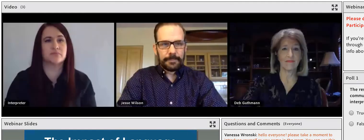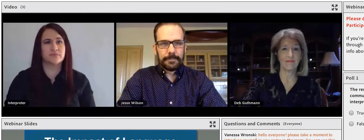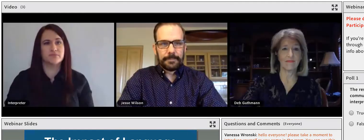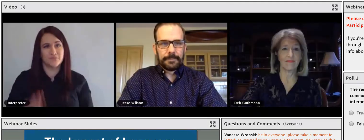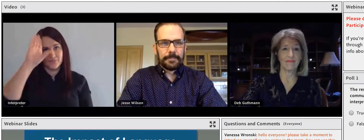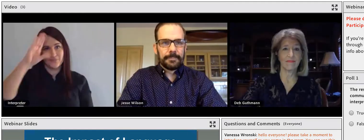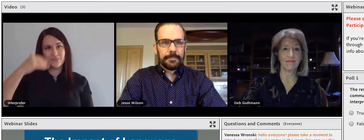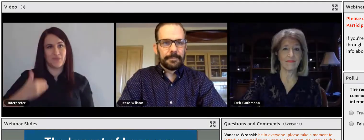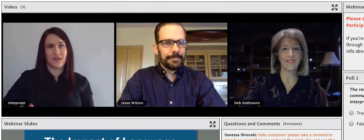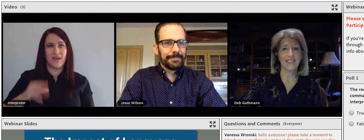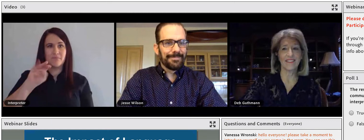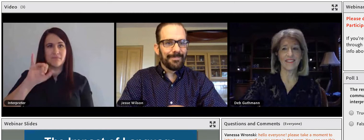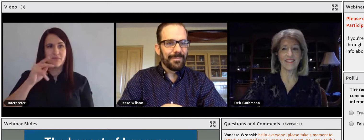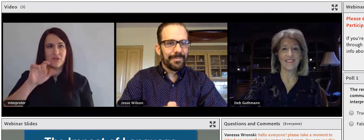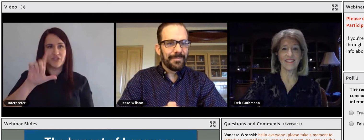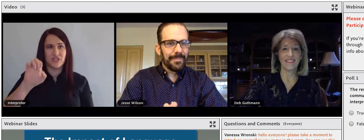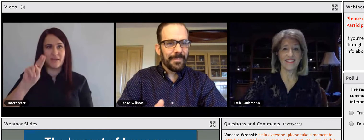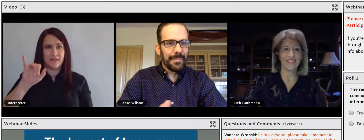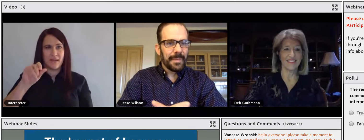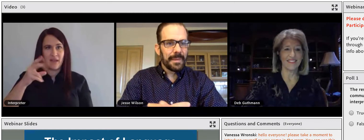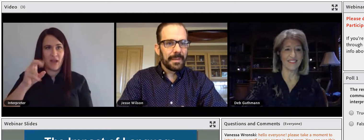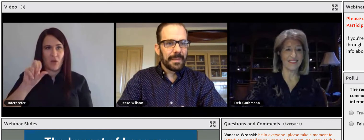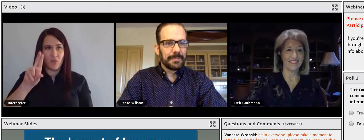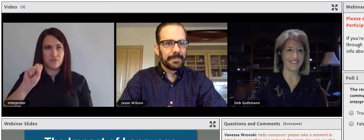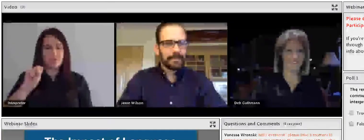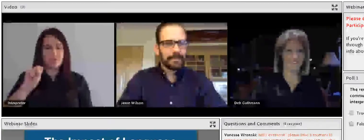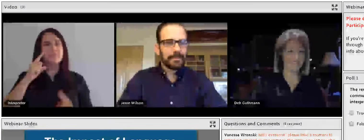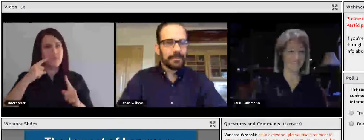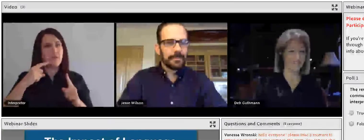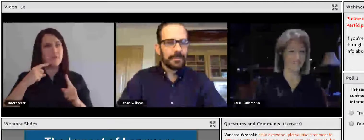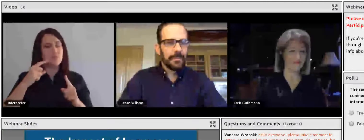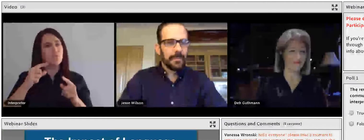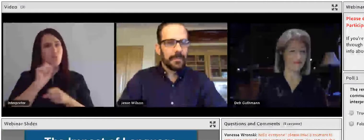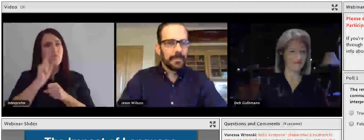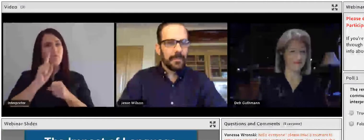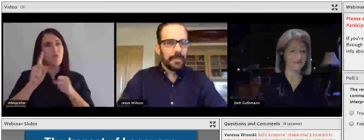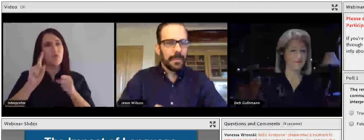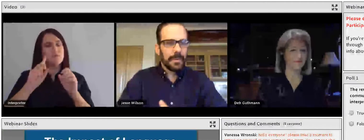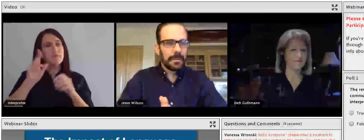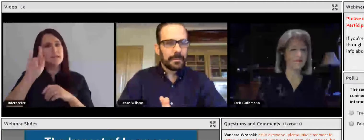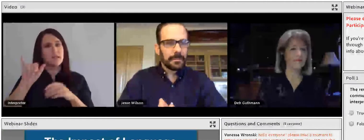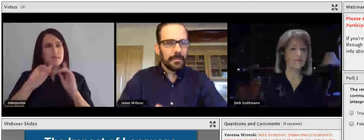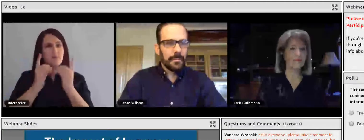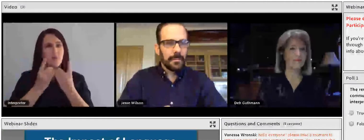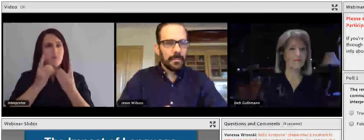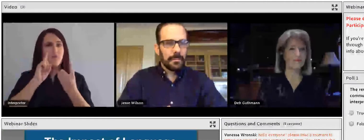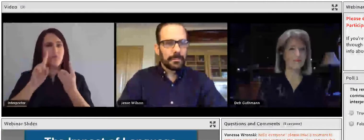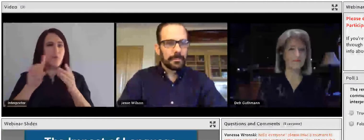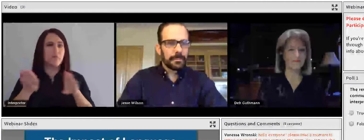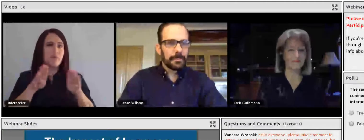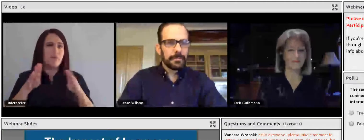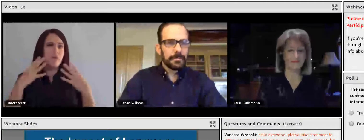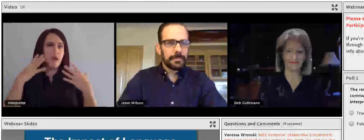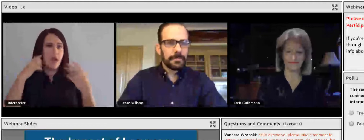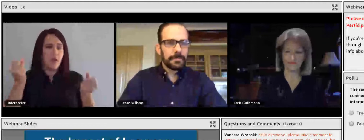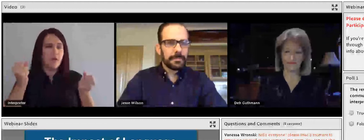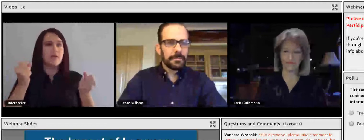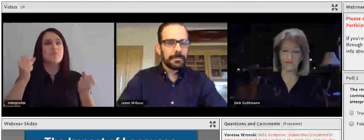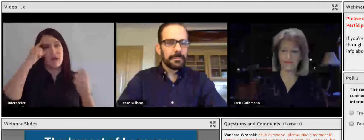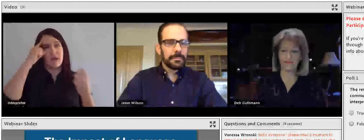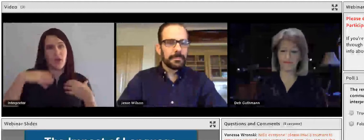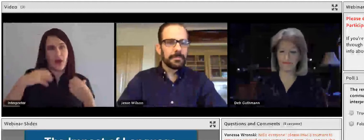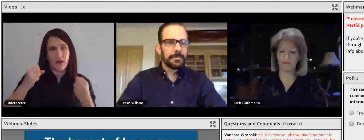Hearing Services at the Kentucky Department for Behavioral Health, Developmental, and Intellectual Disabilities. And